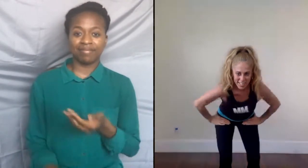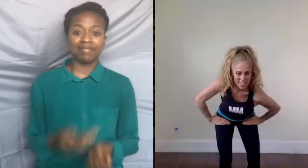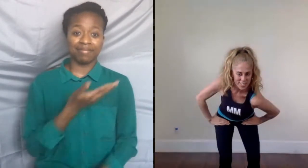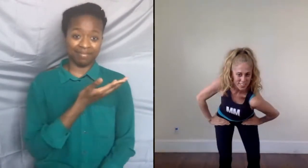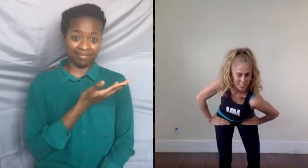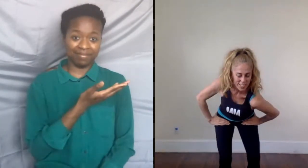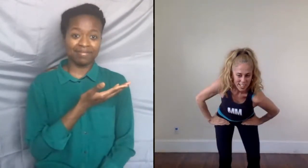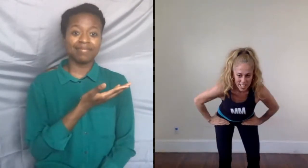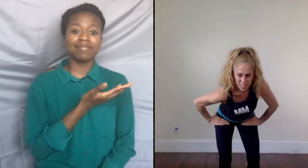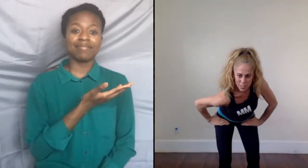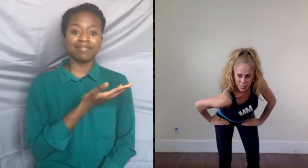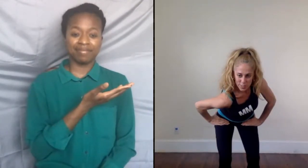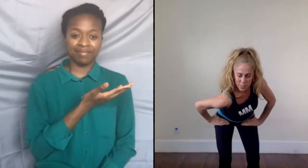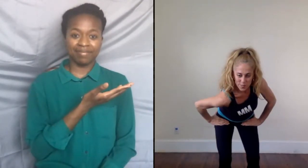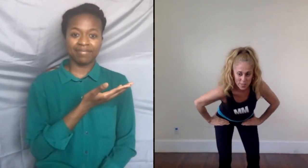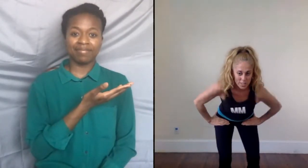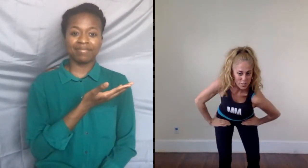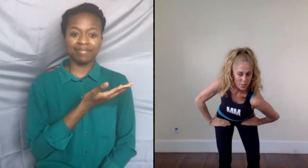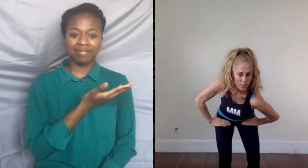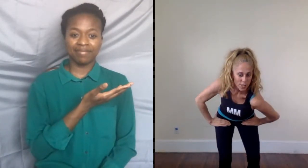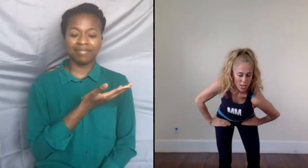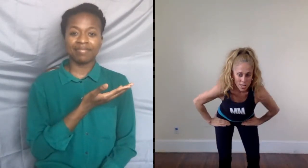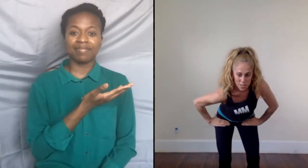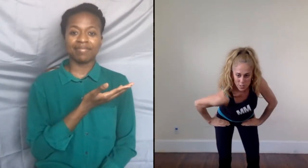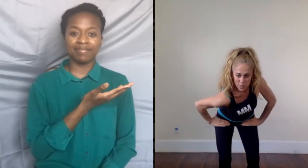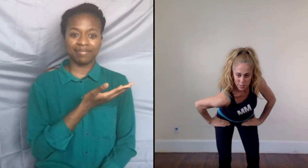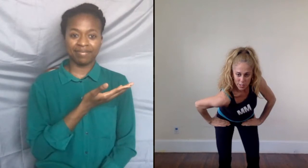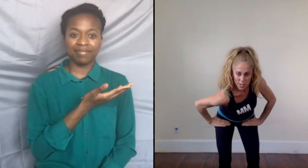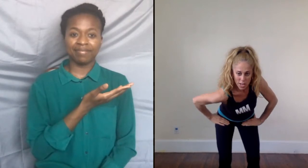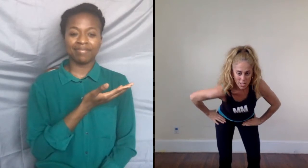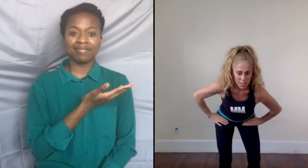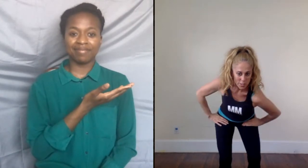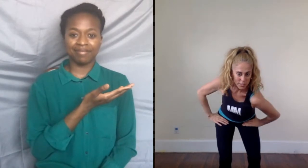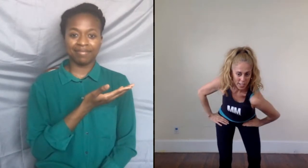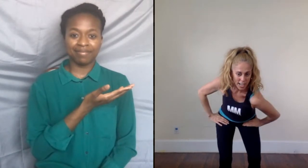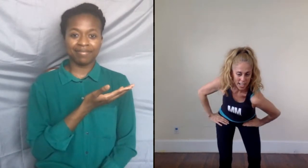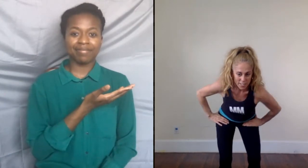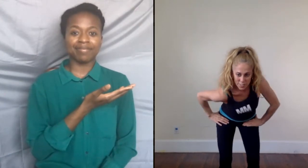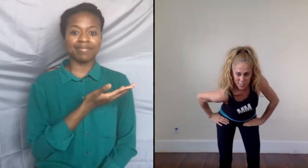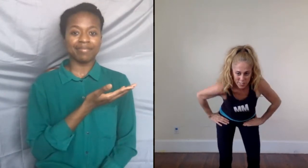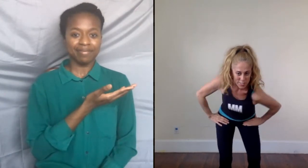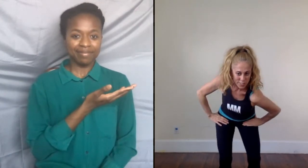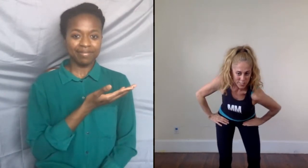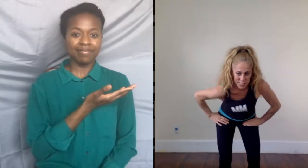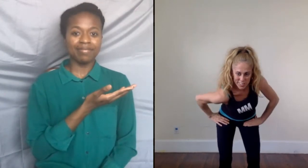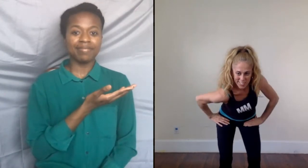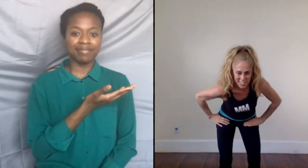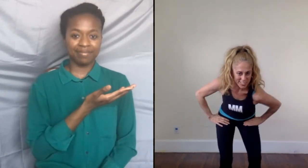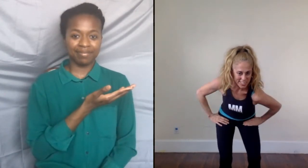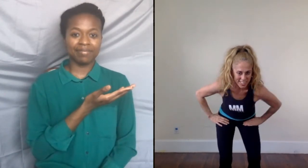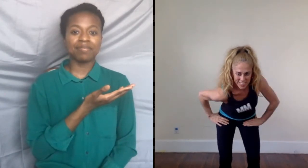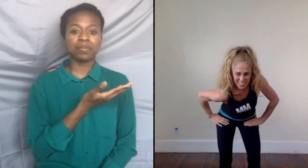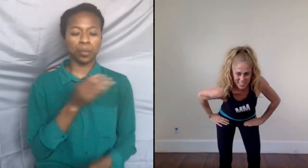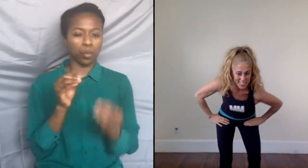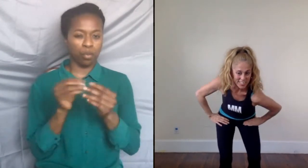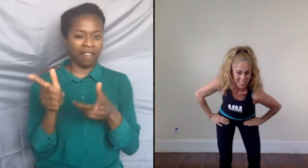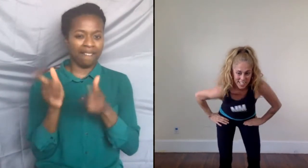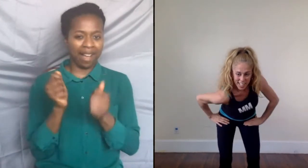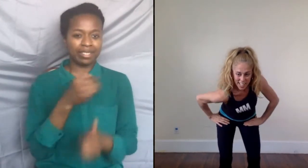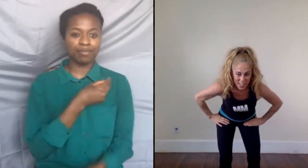shoulder, shoulder, shoulder, shoulder, shoulder, shoulder, and shoulder, shoulder, shoulder,